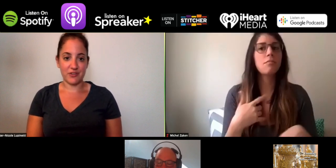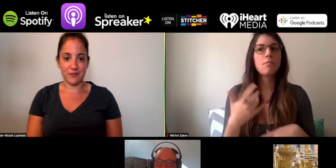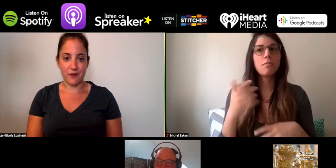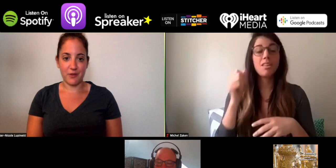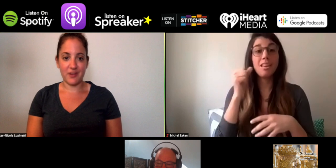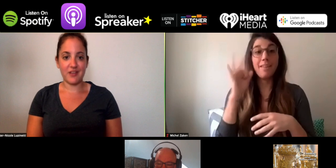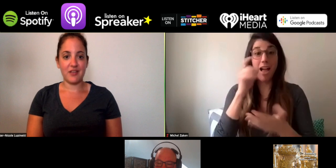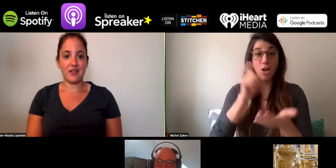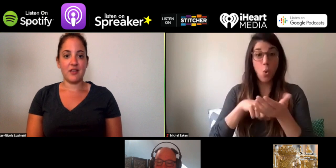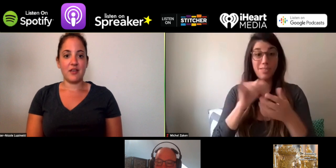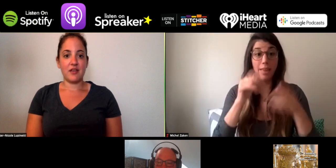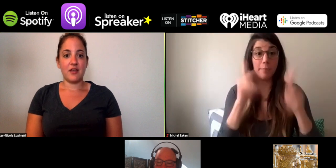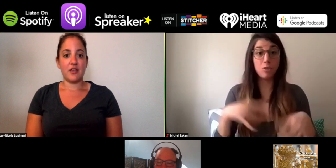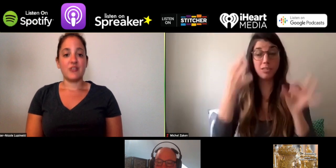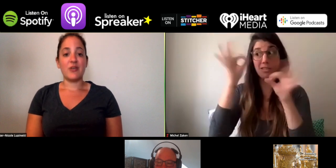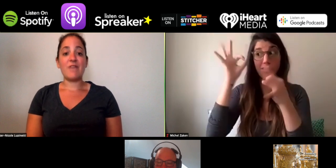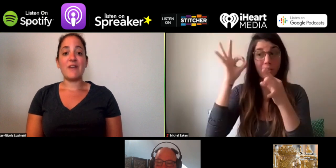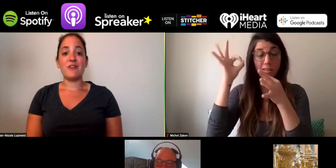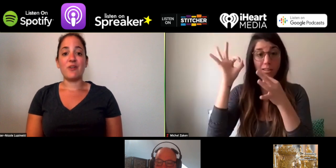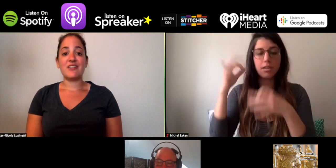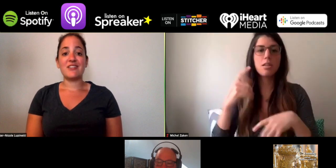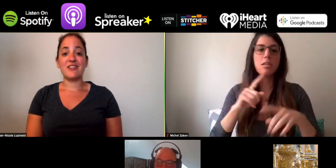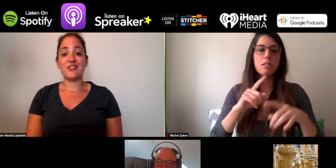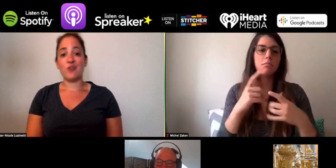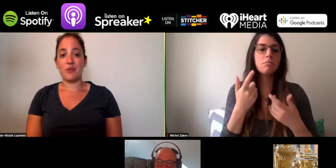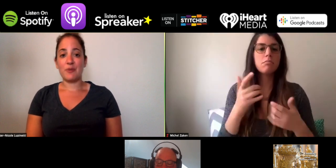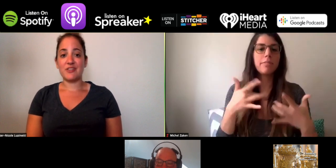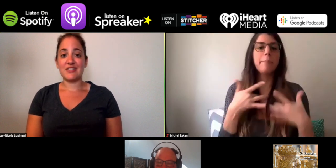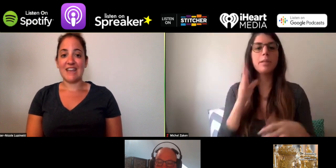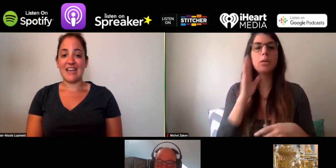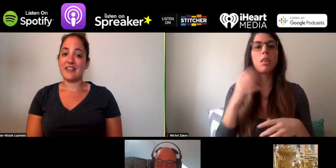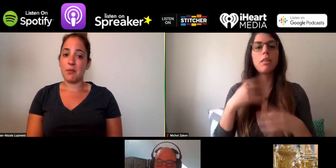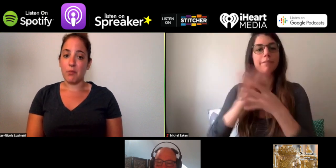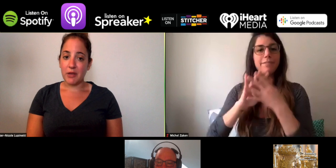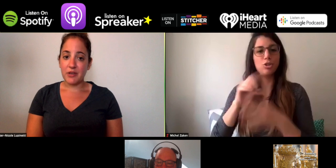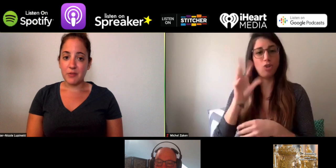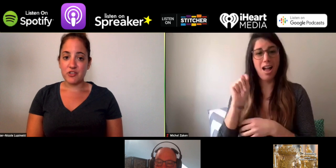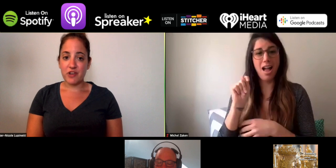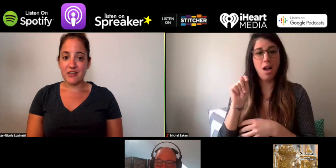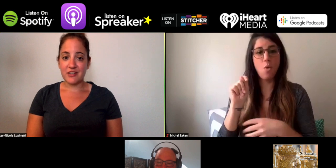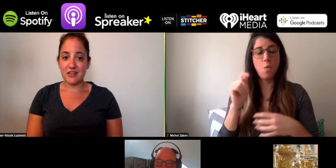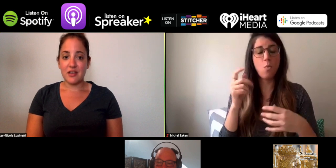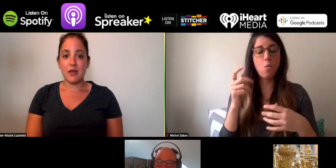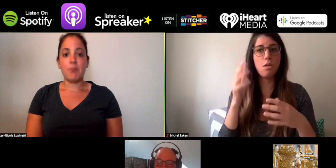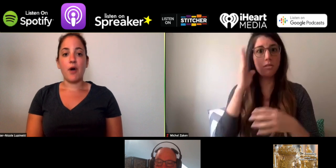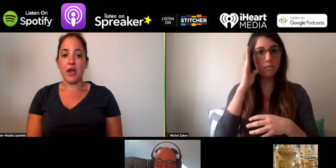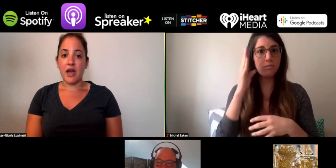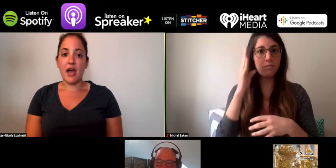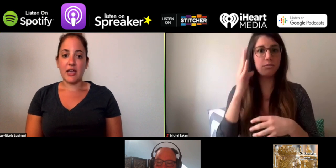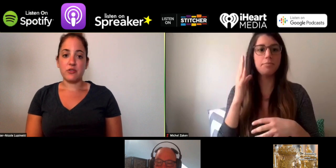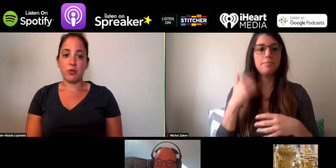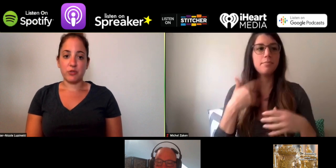the person in front of me. So if I notice the two other people to the side, that might become distracting,